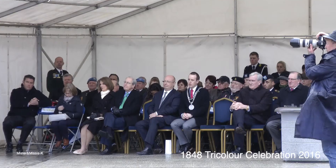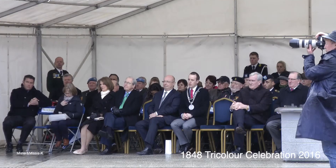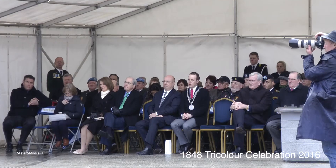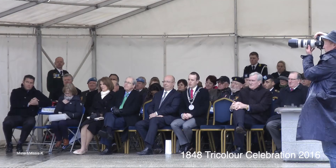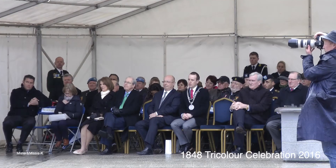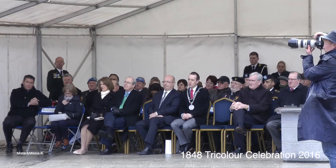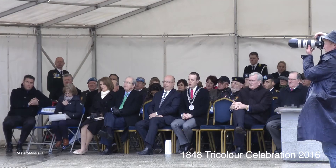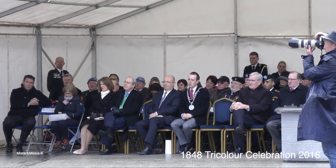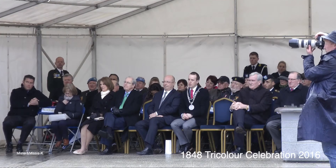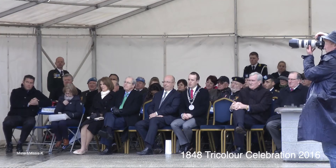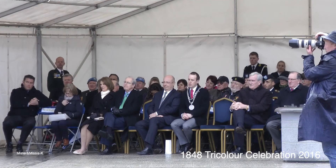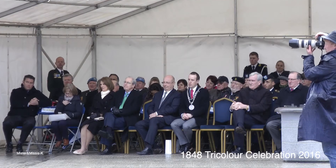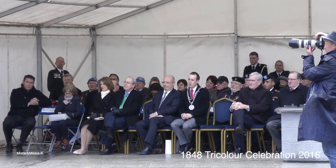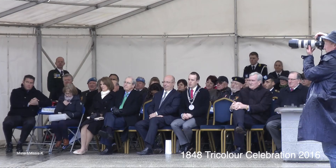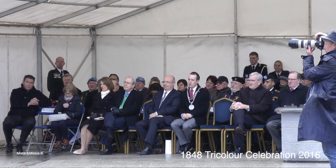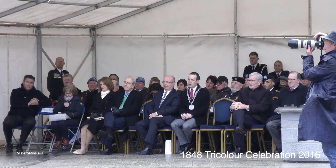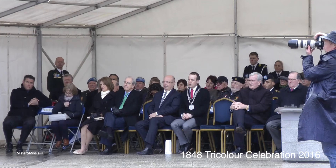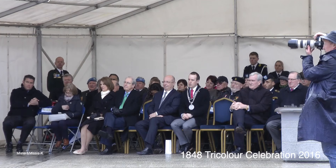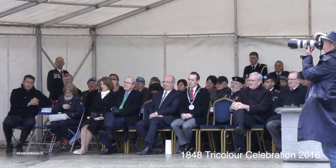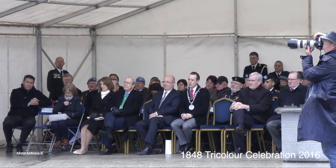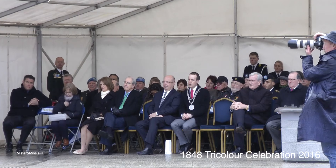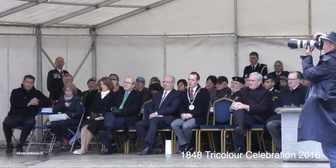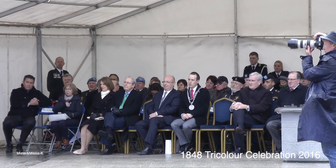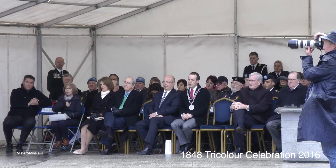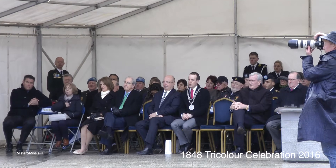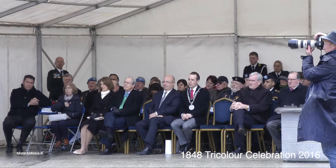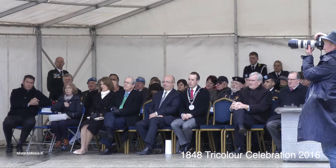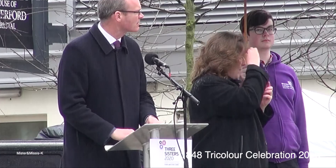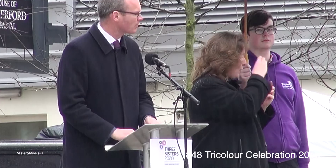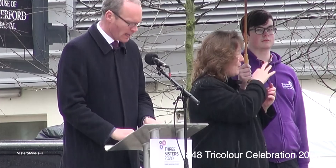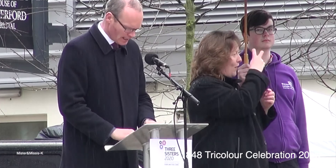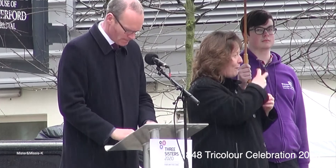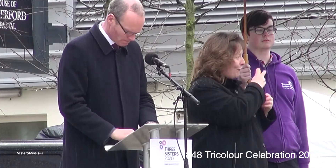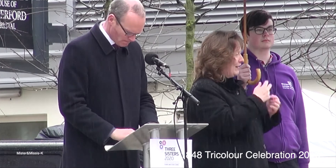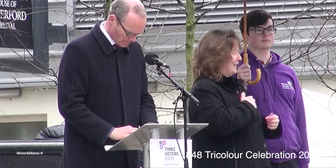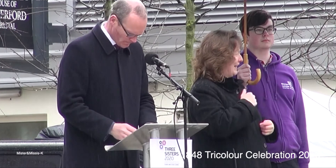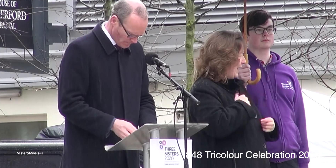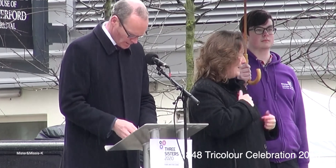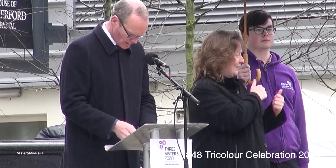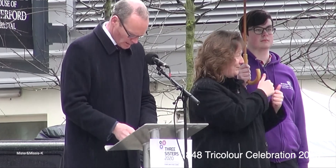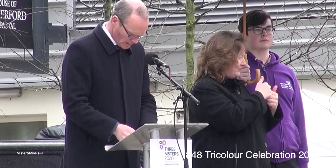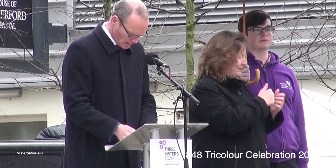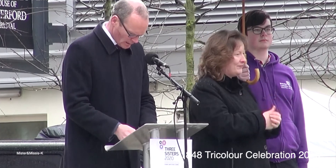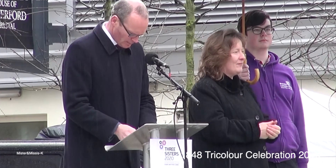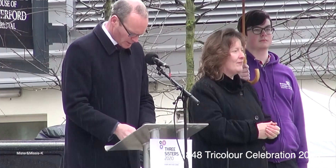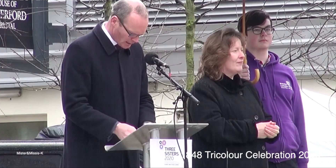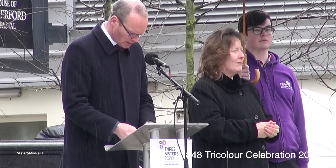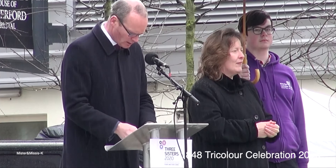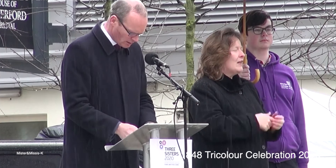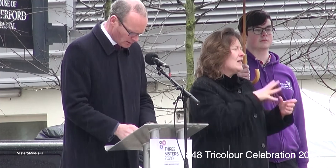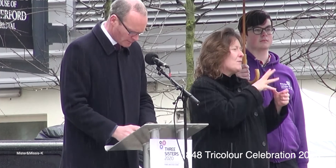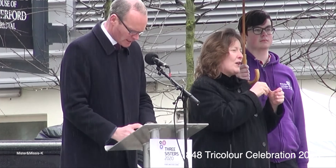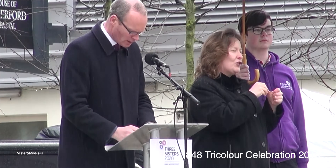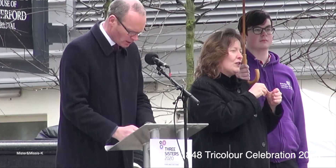senators, ambassadors from the United States of America, from France and Canada. In